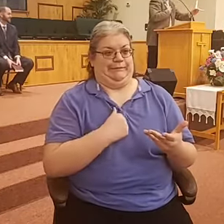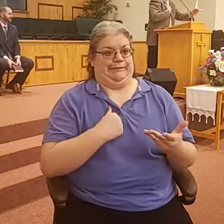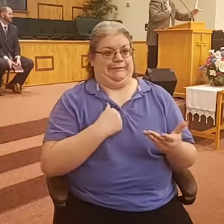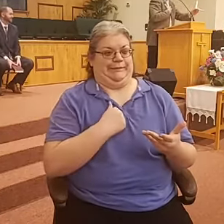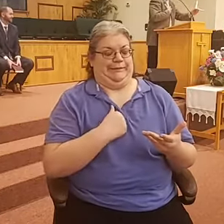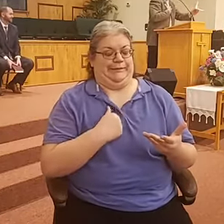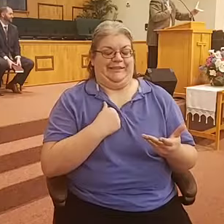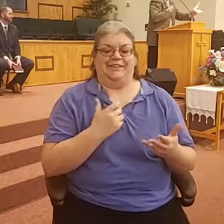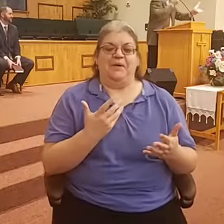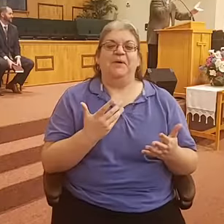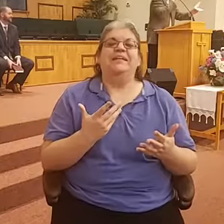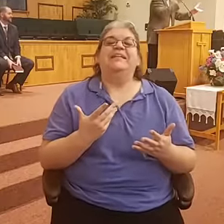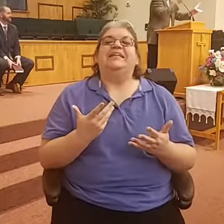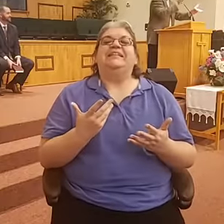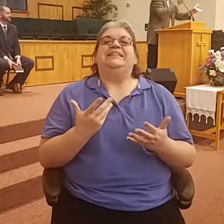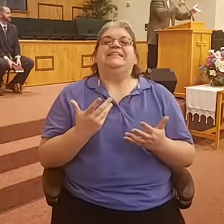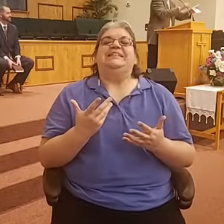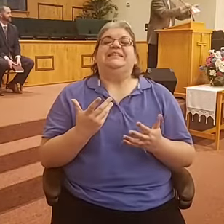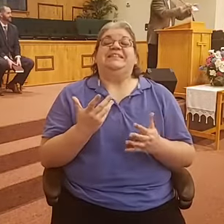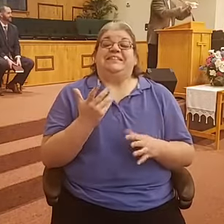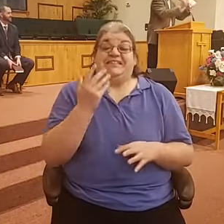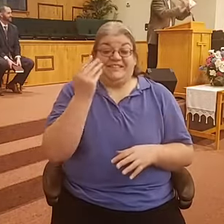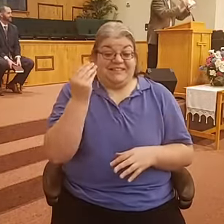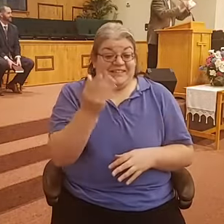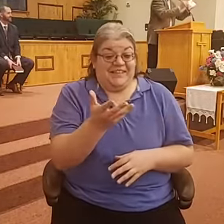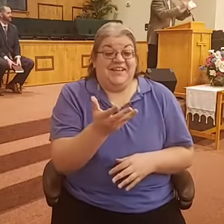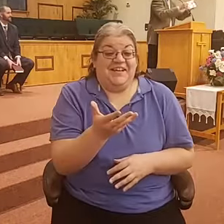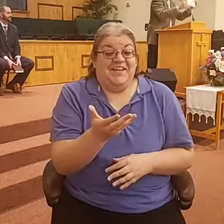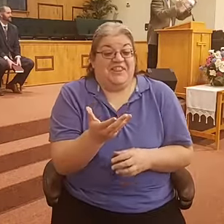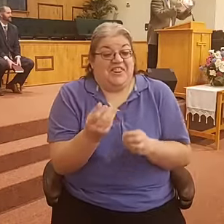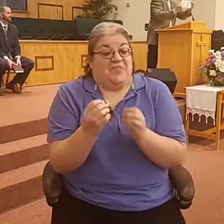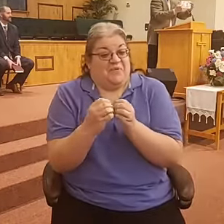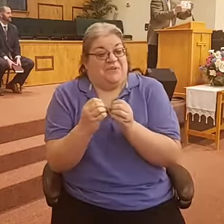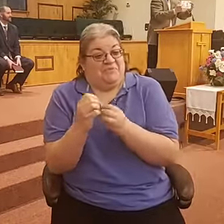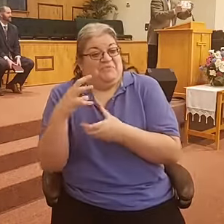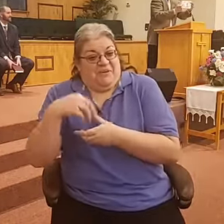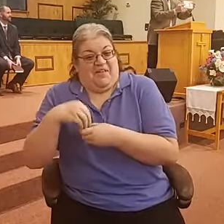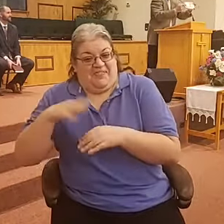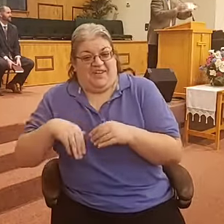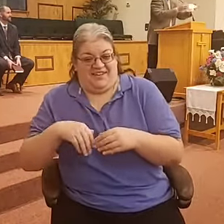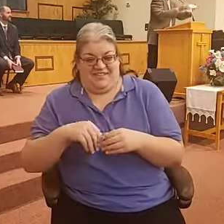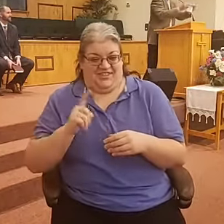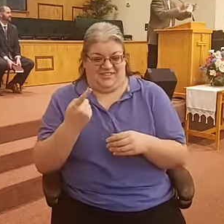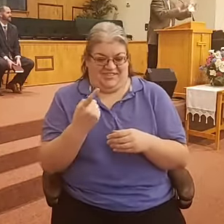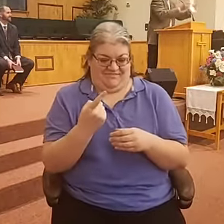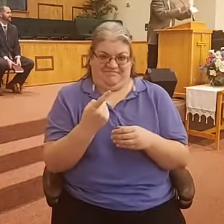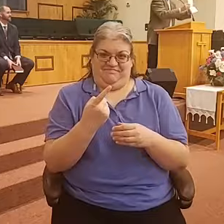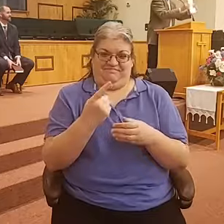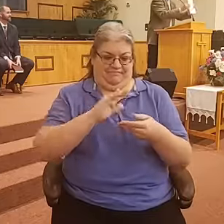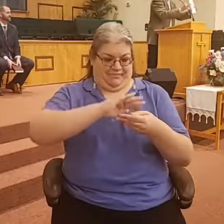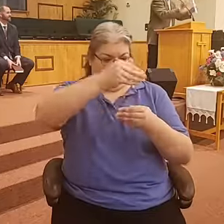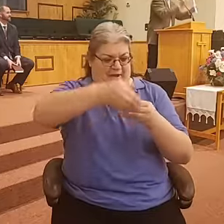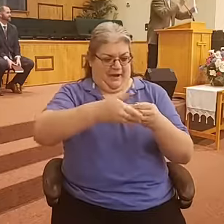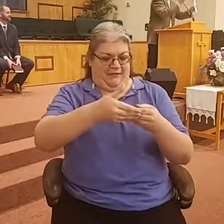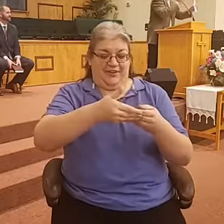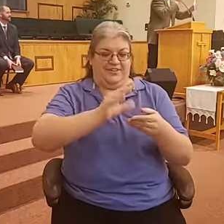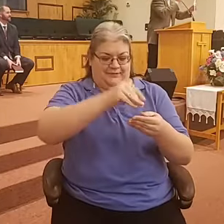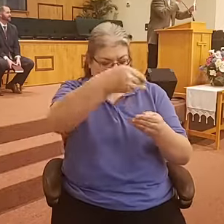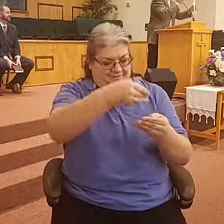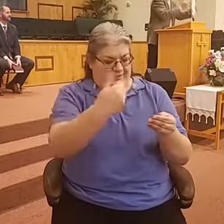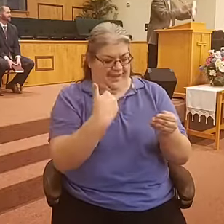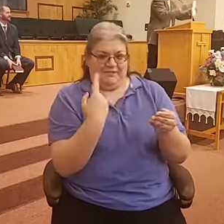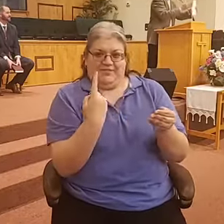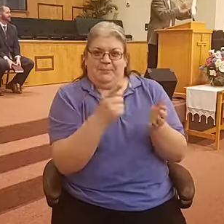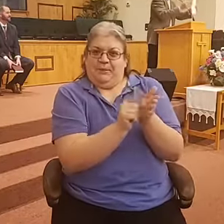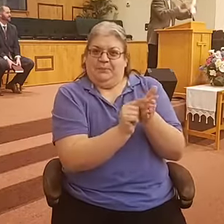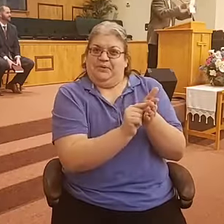want to know is this, or we want you to know, there was more to the card than the cover. And we would like to get you